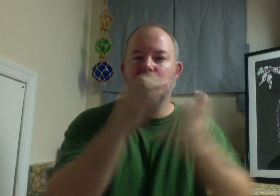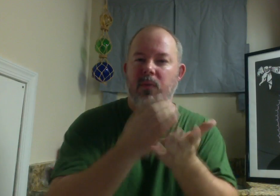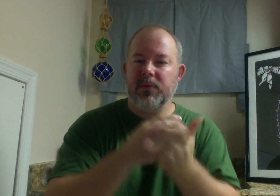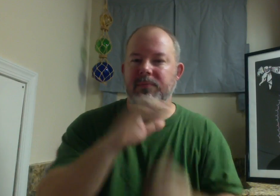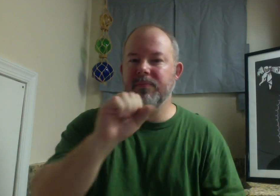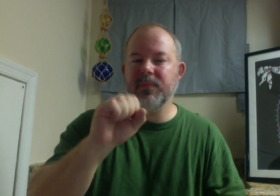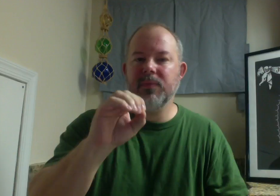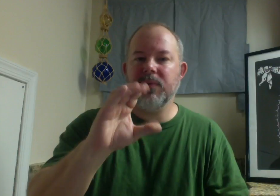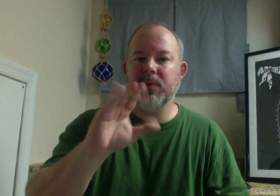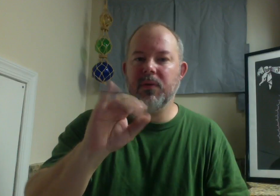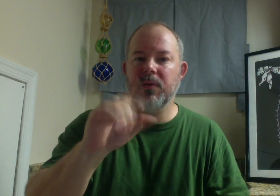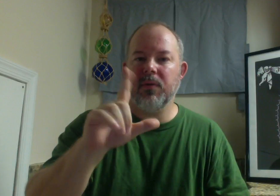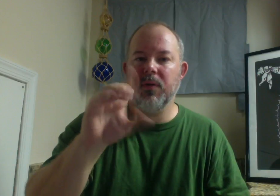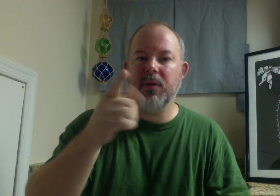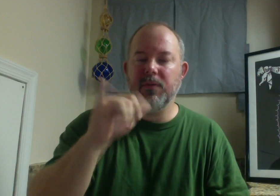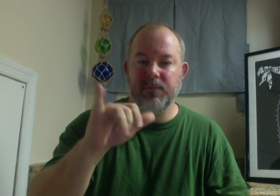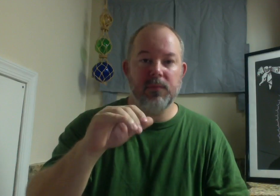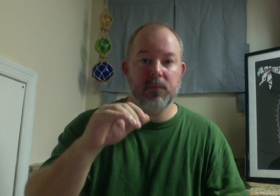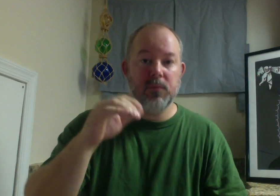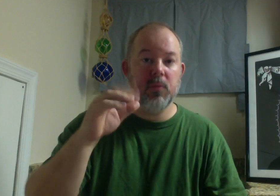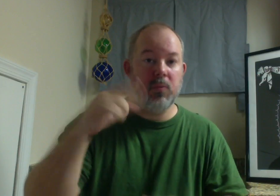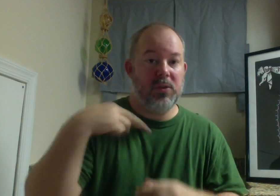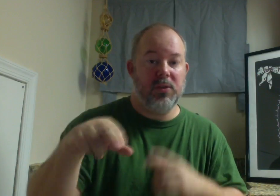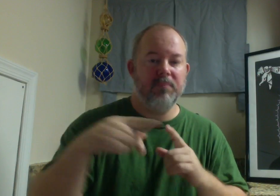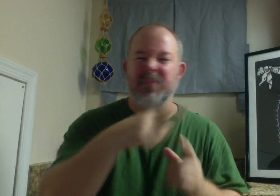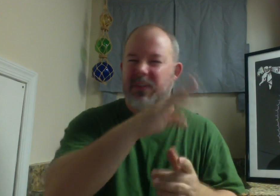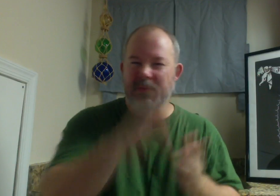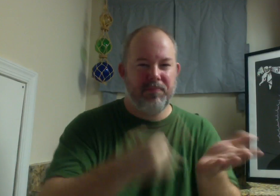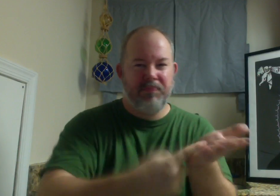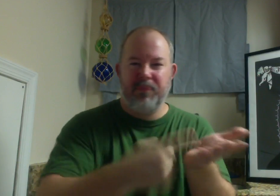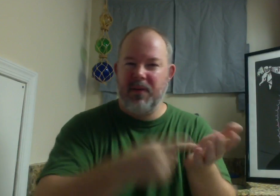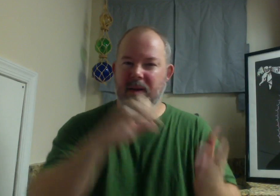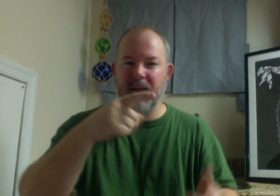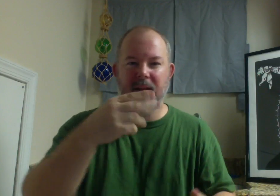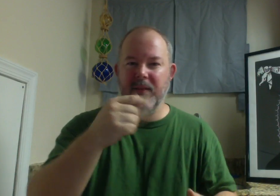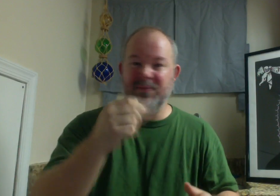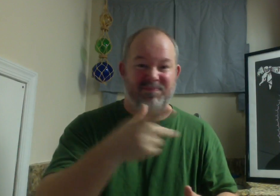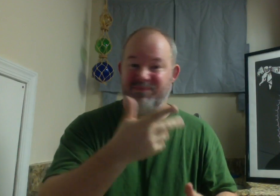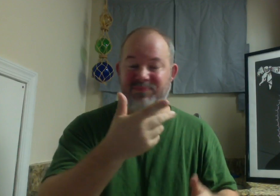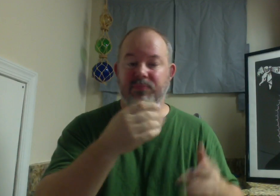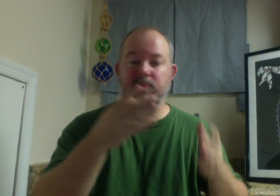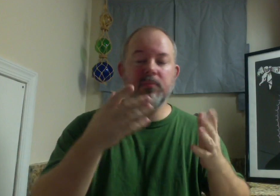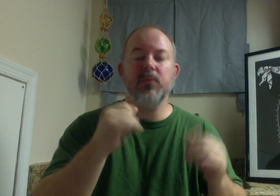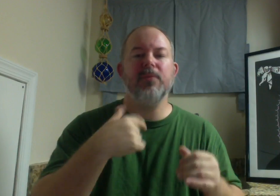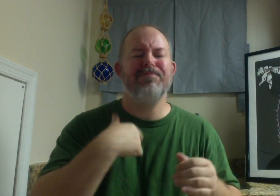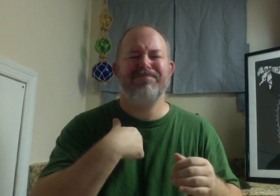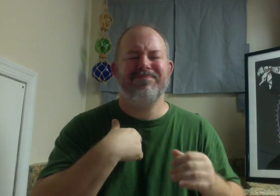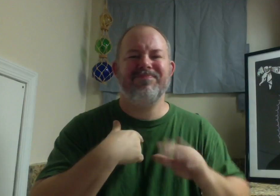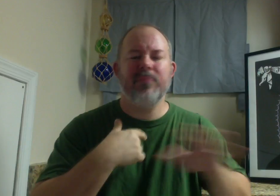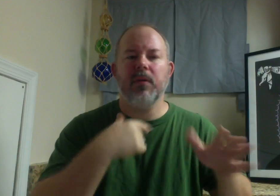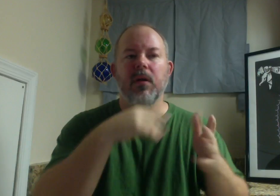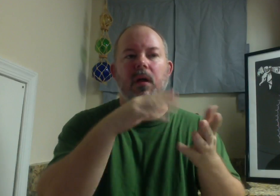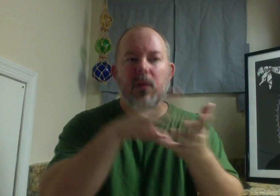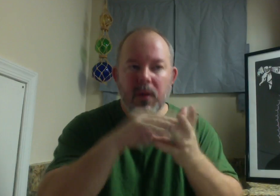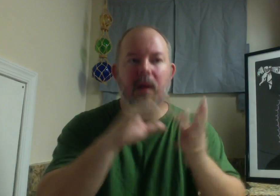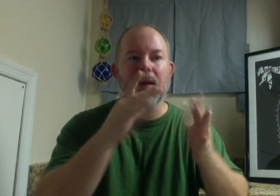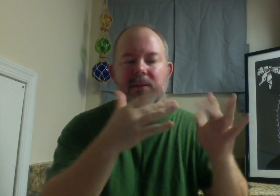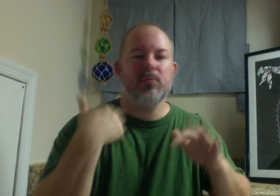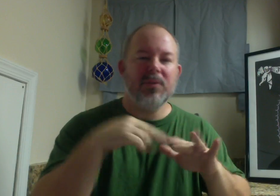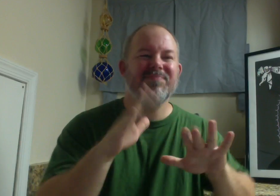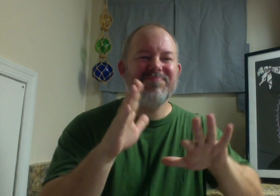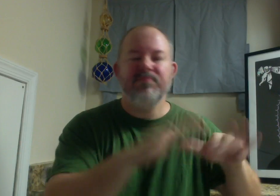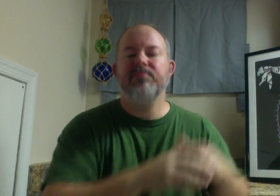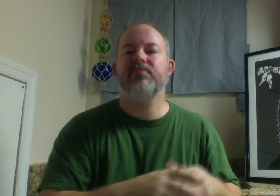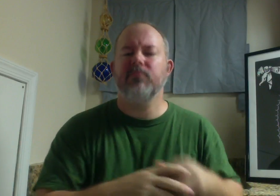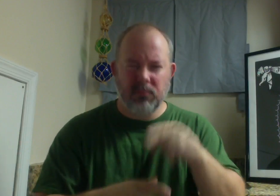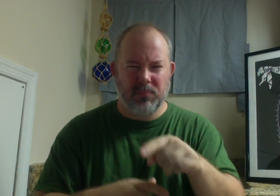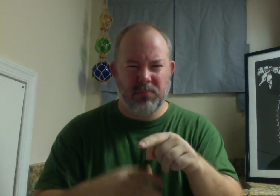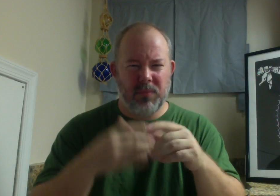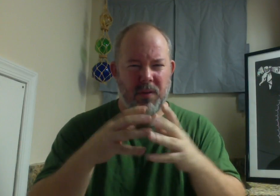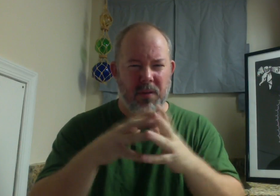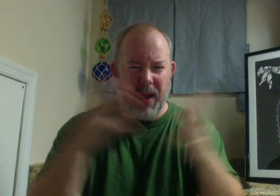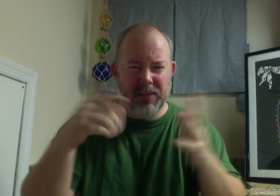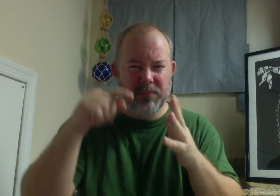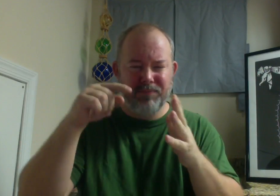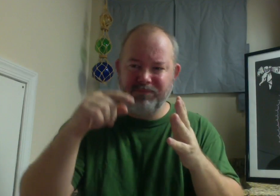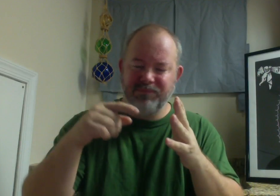is